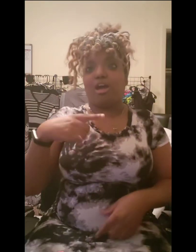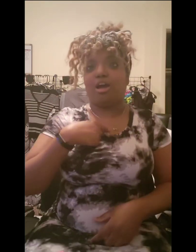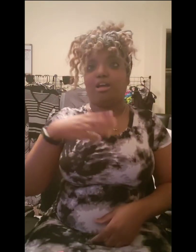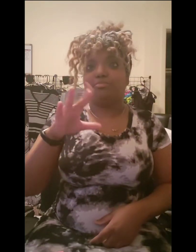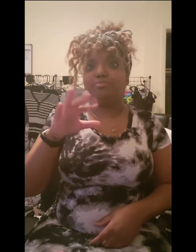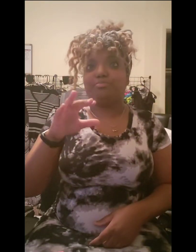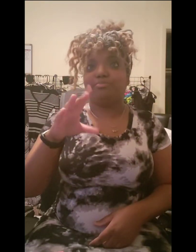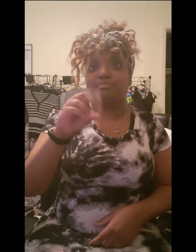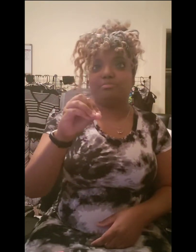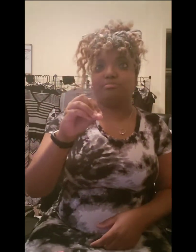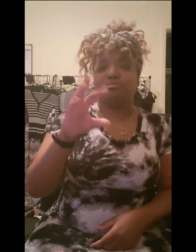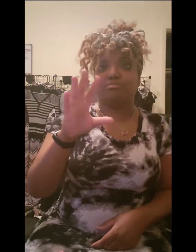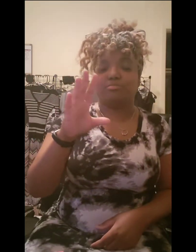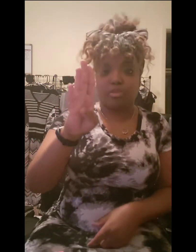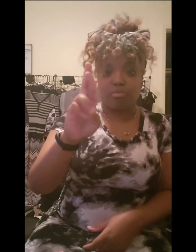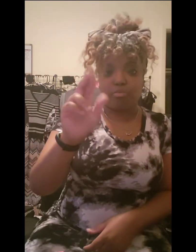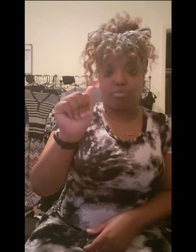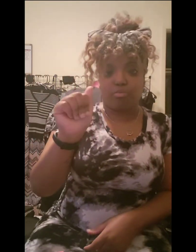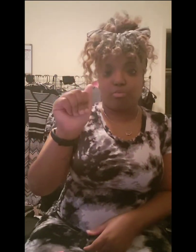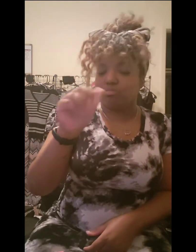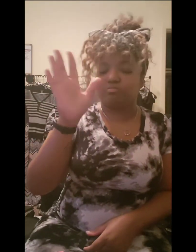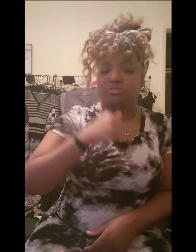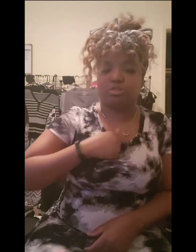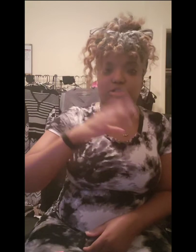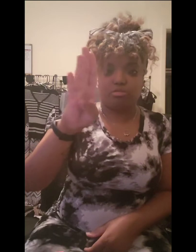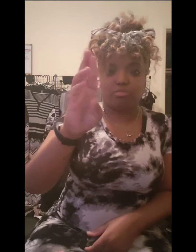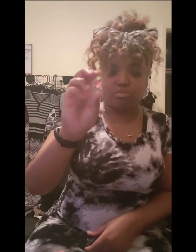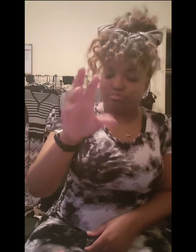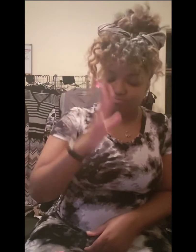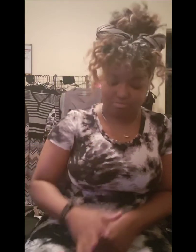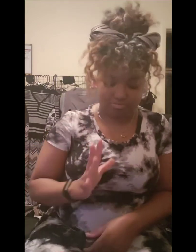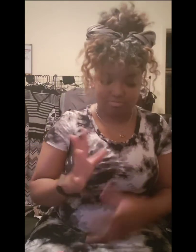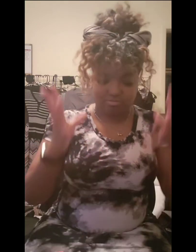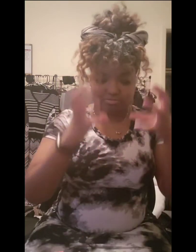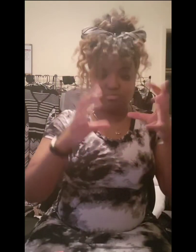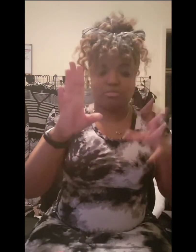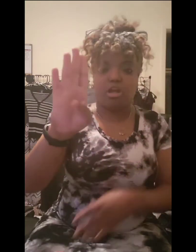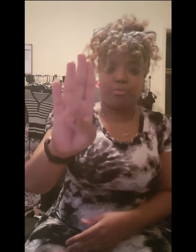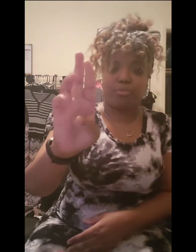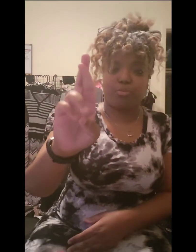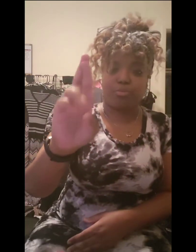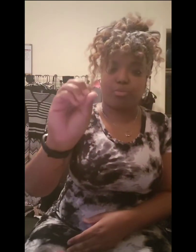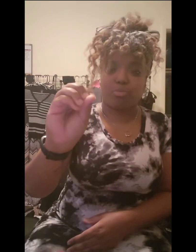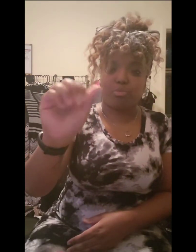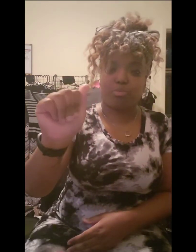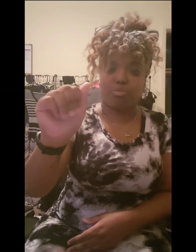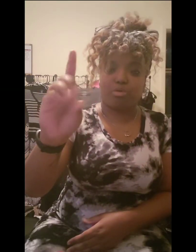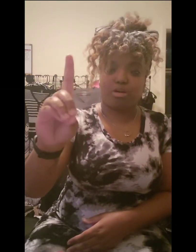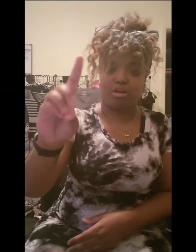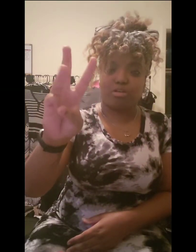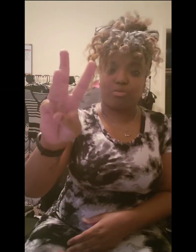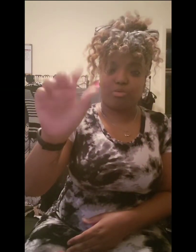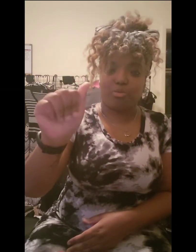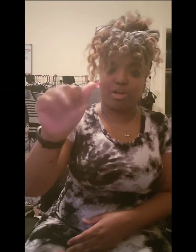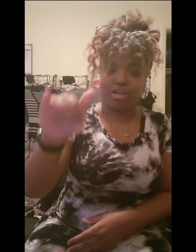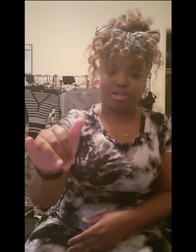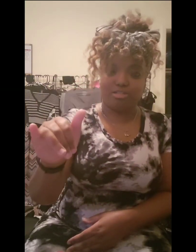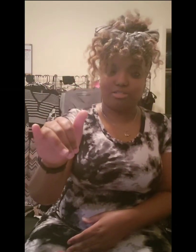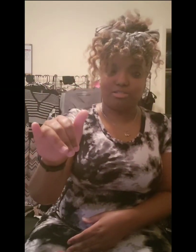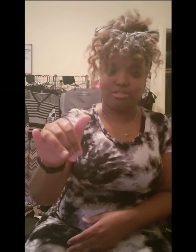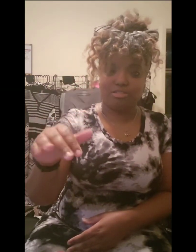team cheerleading. I also did Broadway. I was supposed to do a Broadway for Annie.